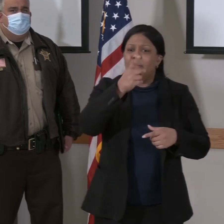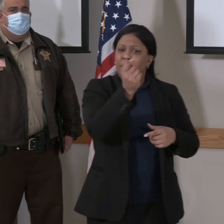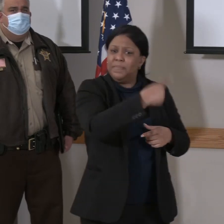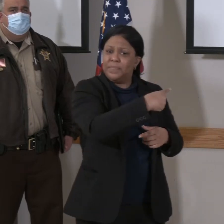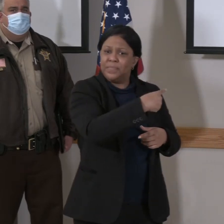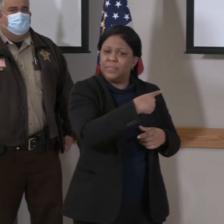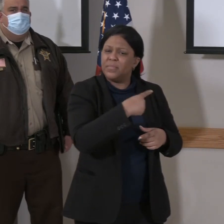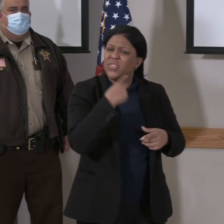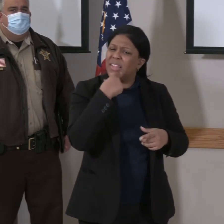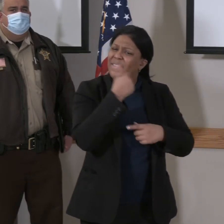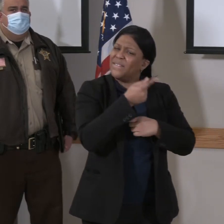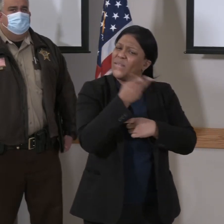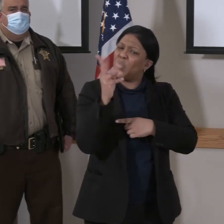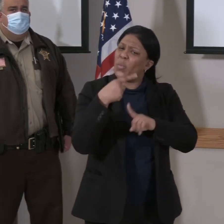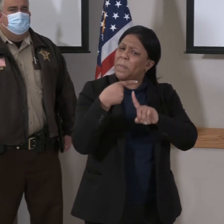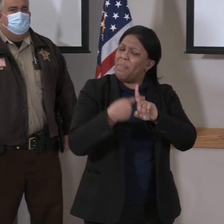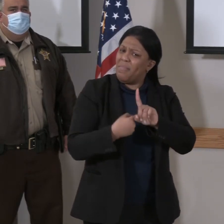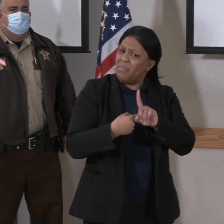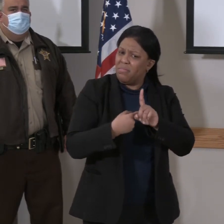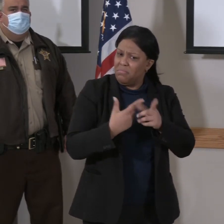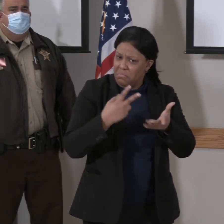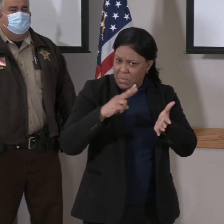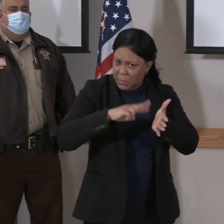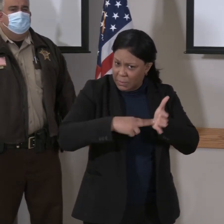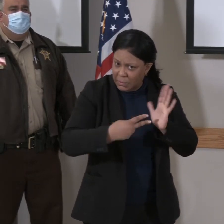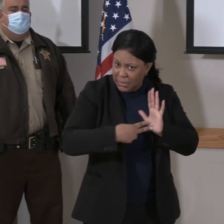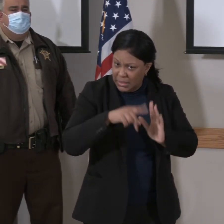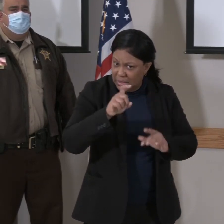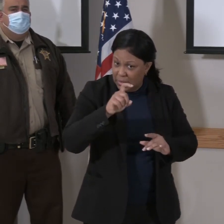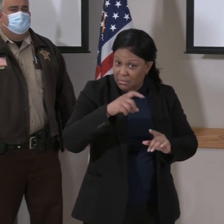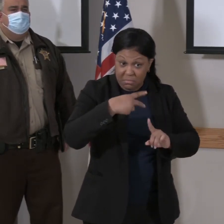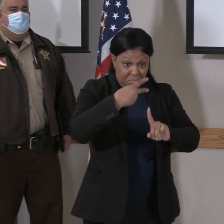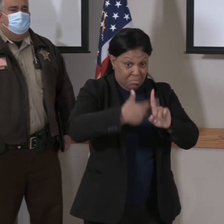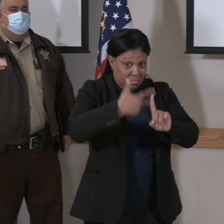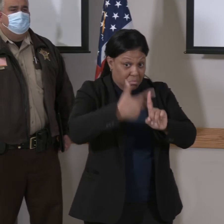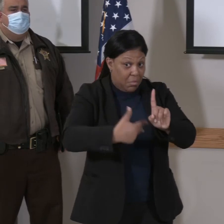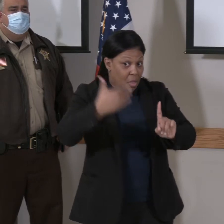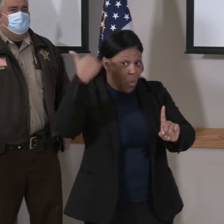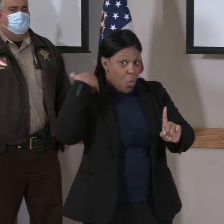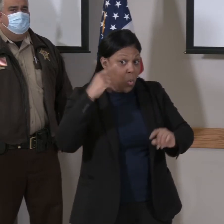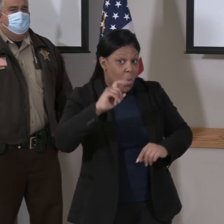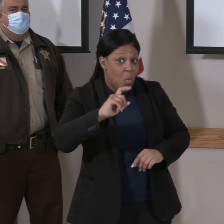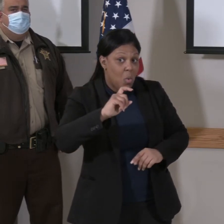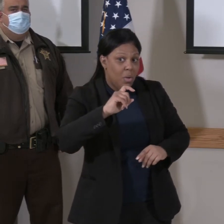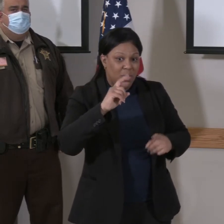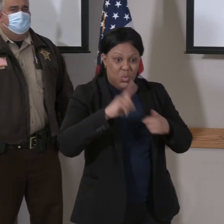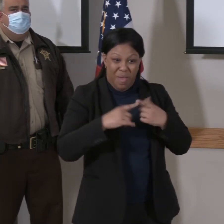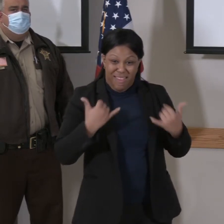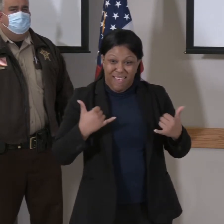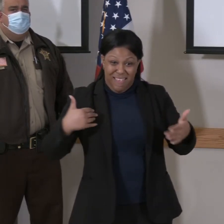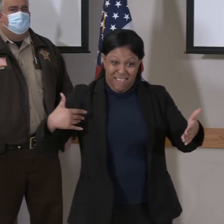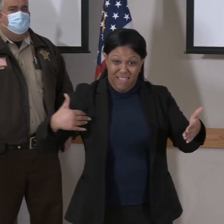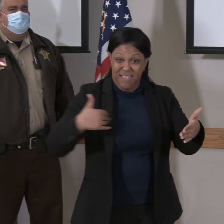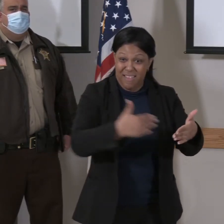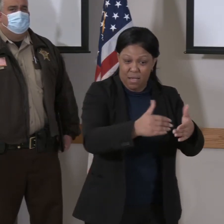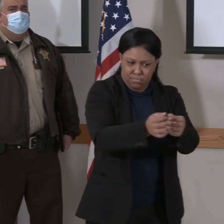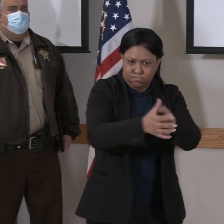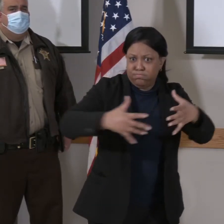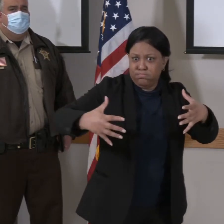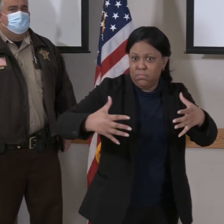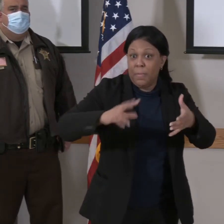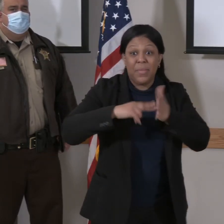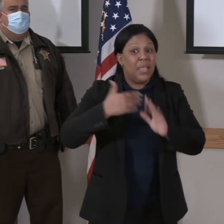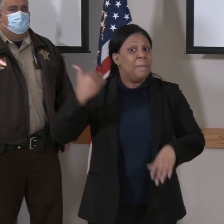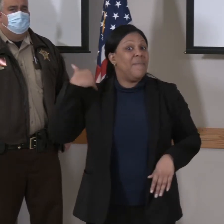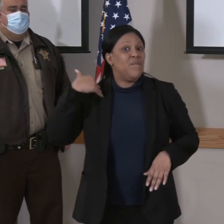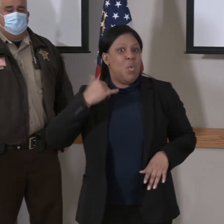you saying that there were agencies volunteering before? I mean, we've covered this discussion in the legislature pretty extensively